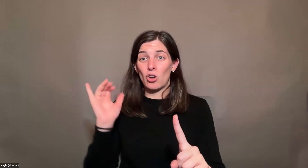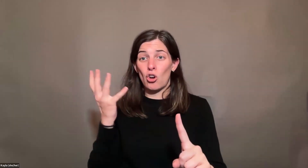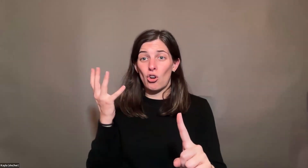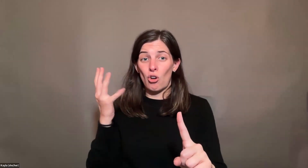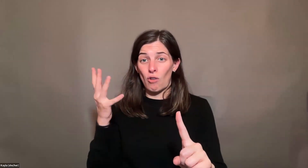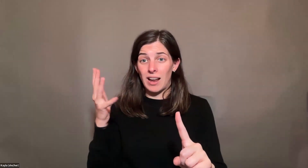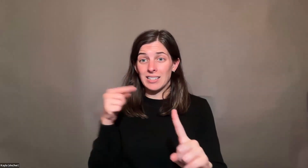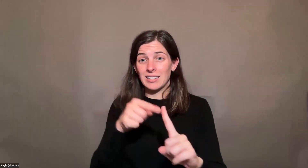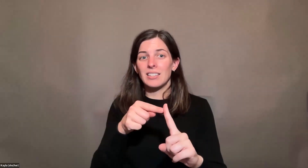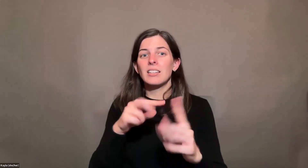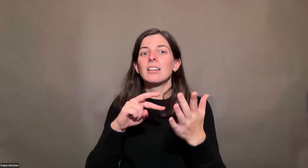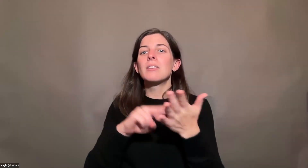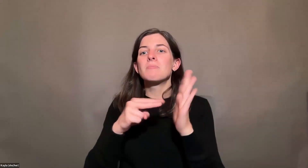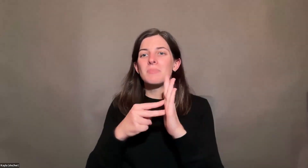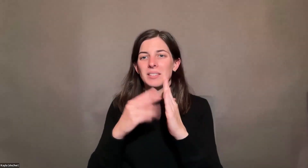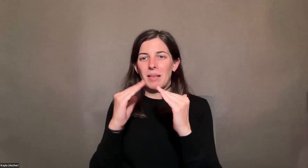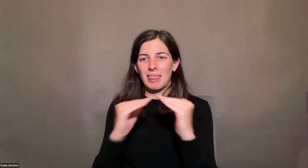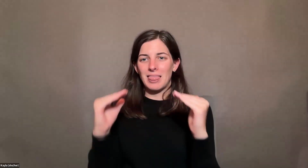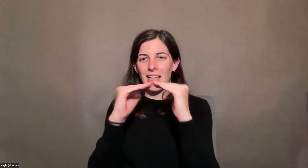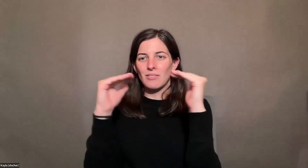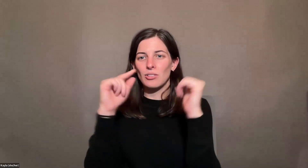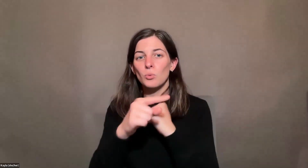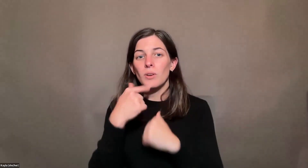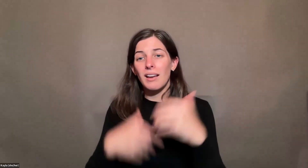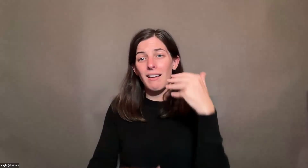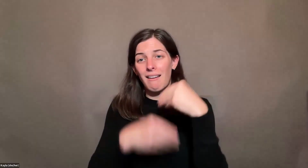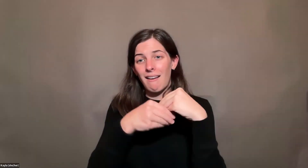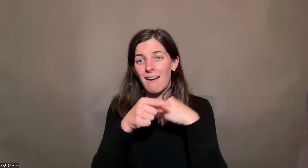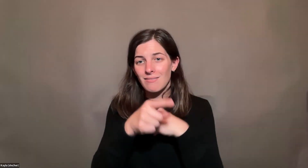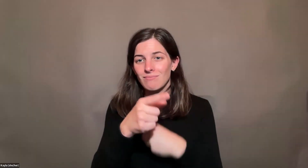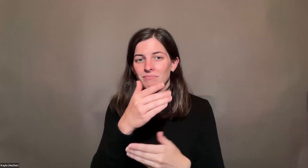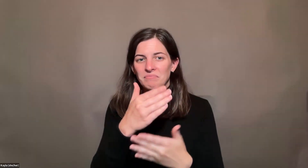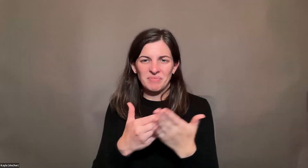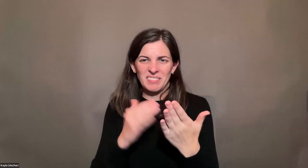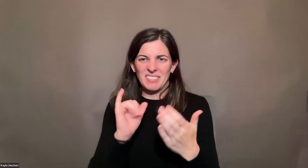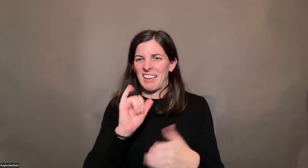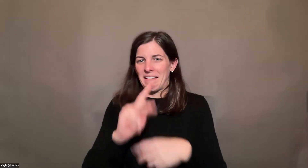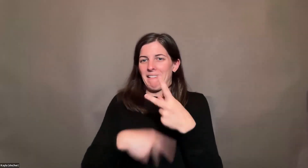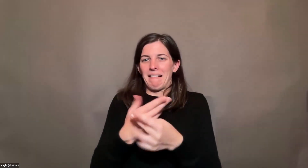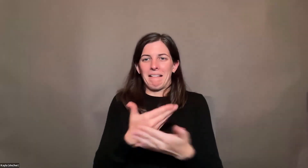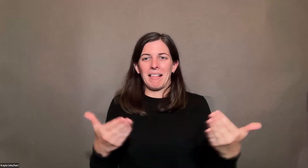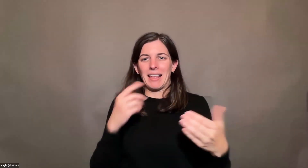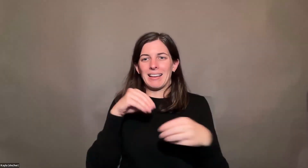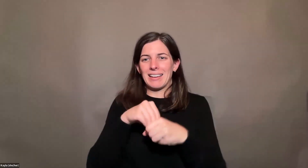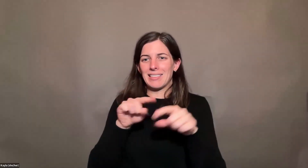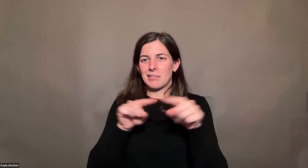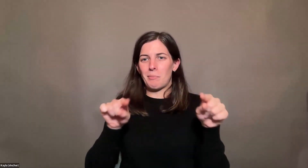by. So we can add these sort of things into our block level to describe properly